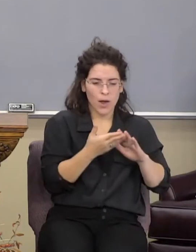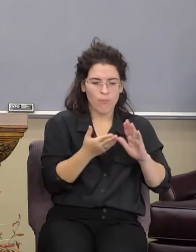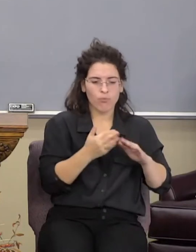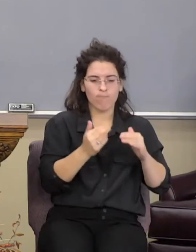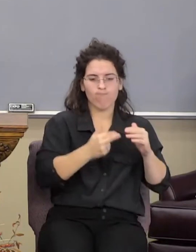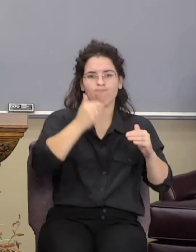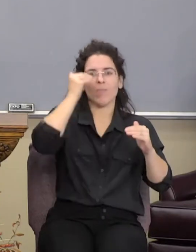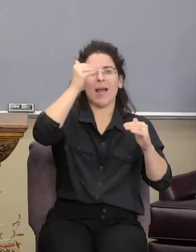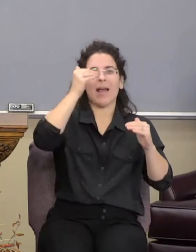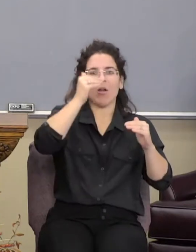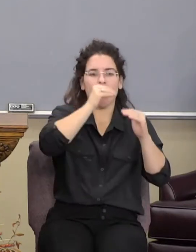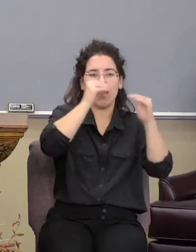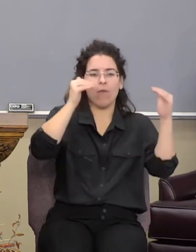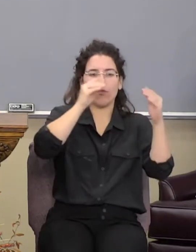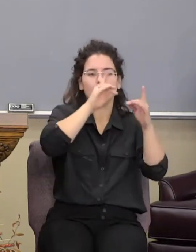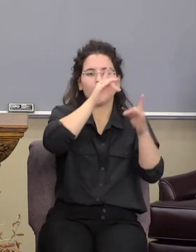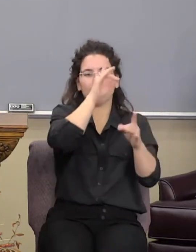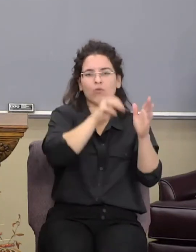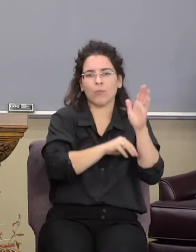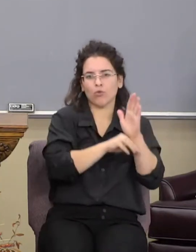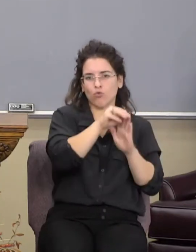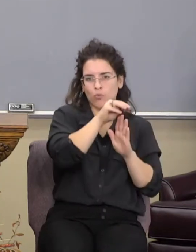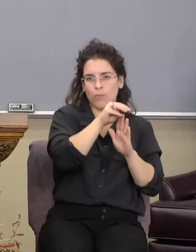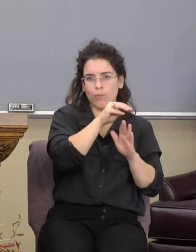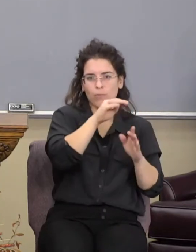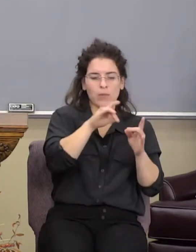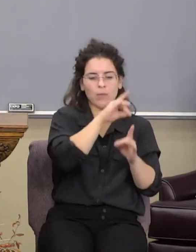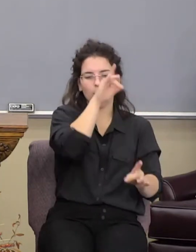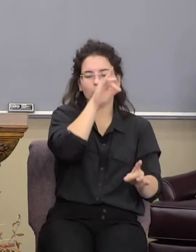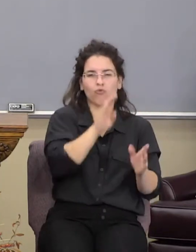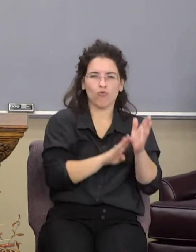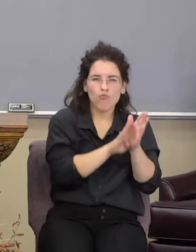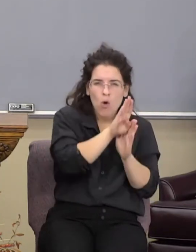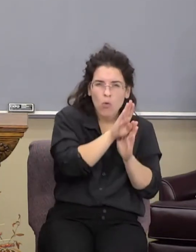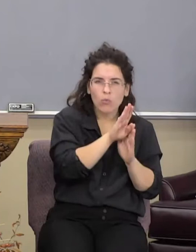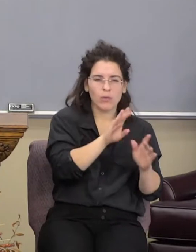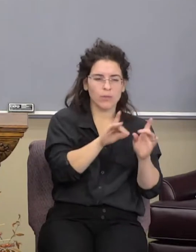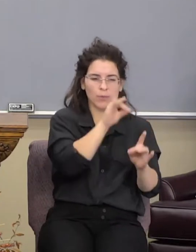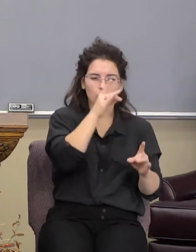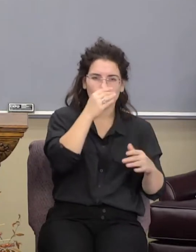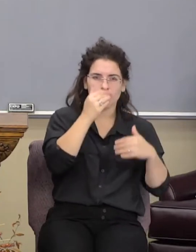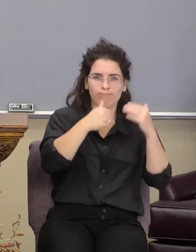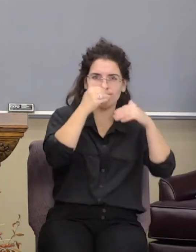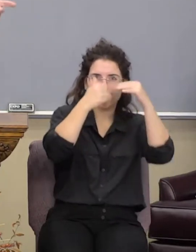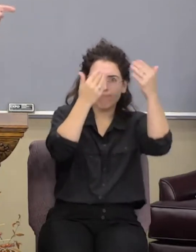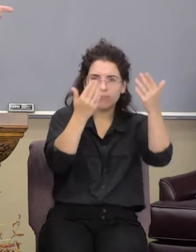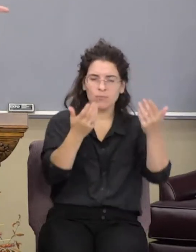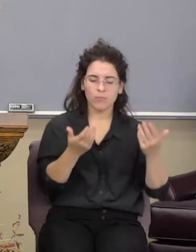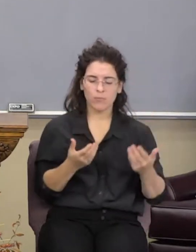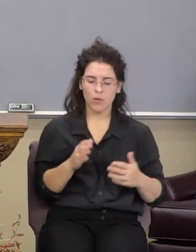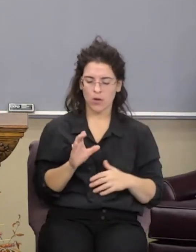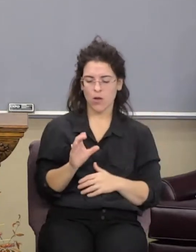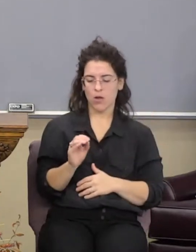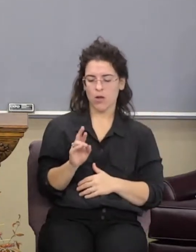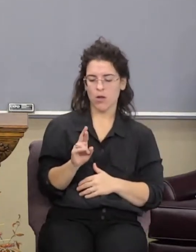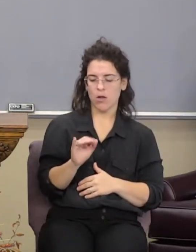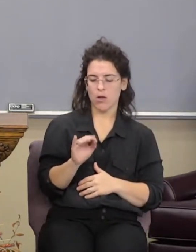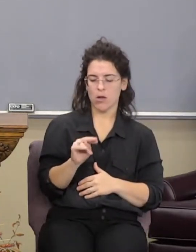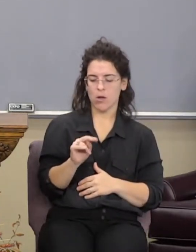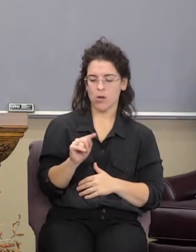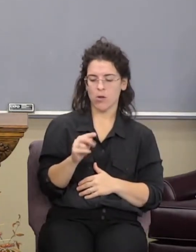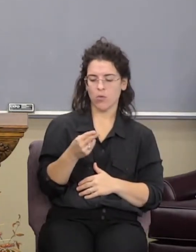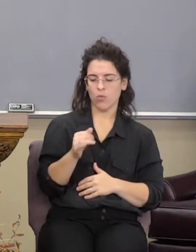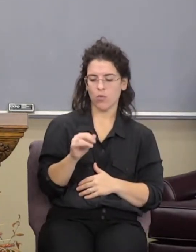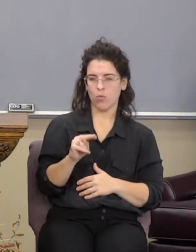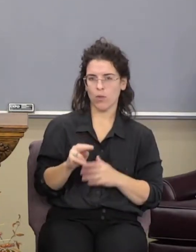at a higher level of spiritual maturity, spiritual growth, spiritual development. The Corinthians are still in the